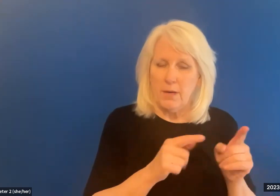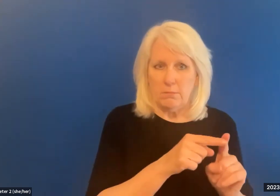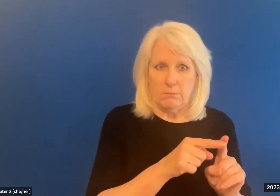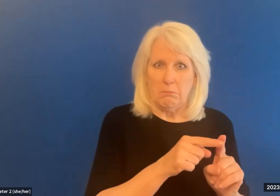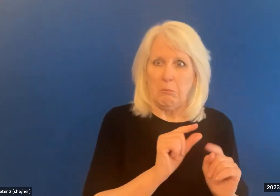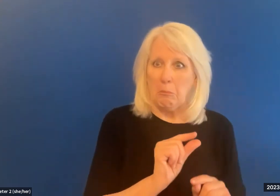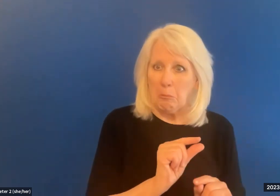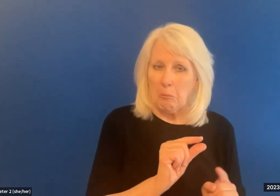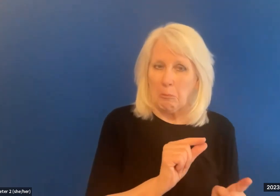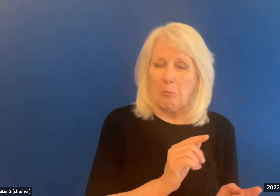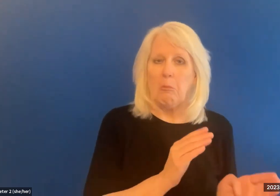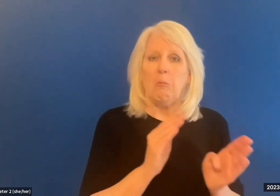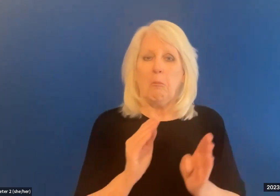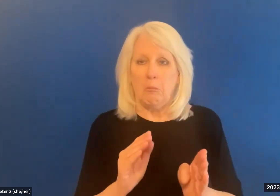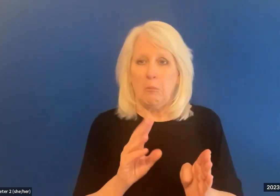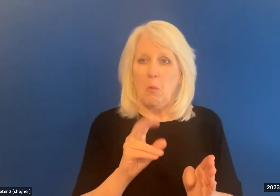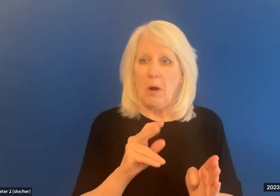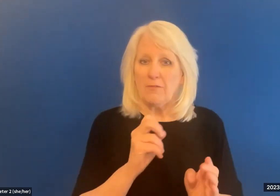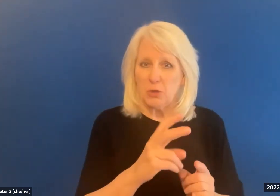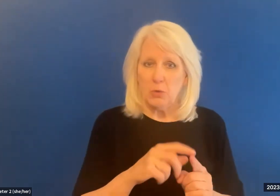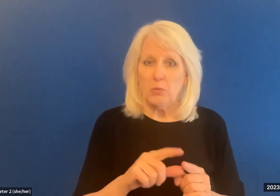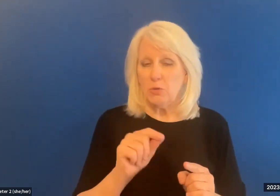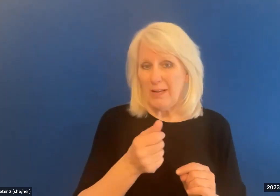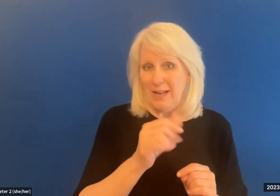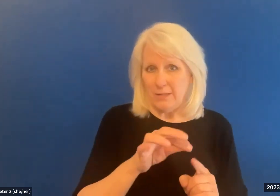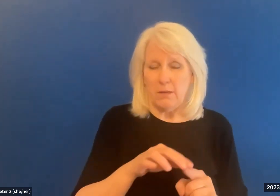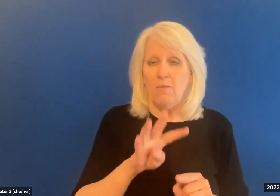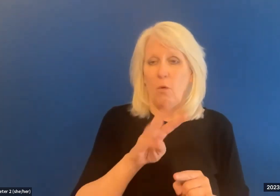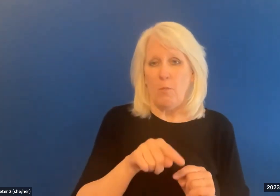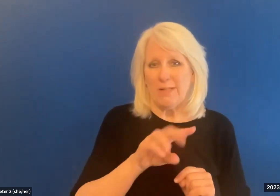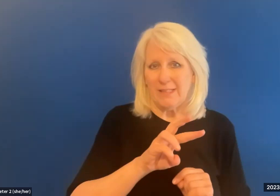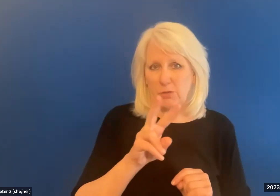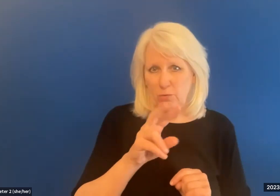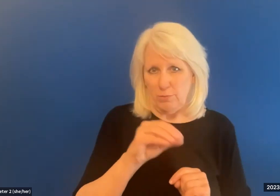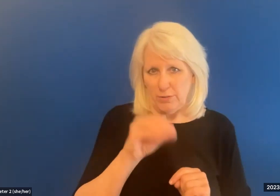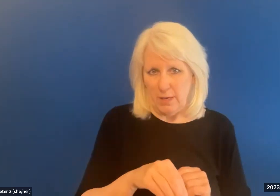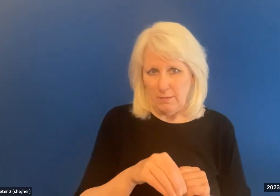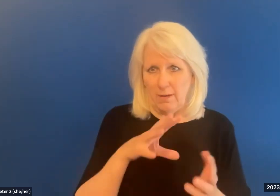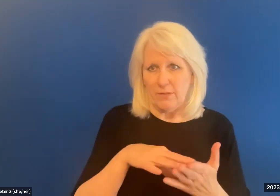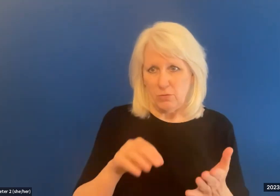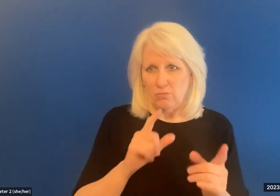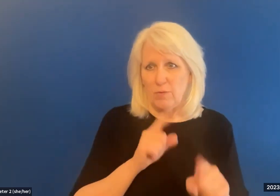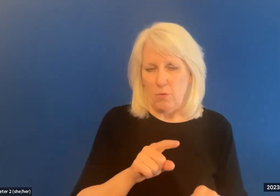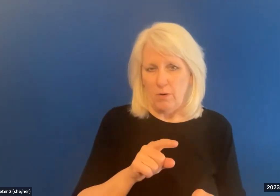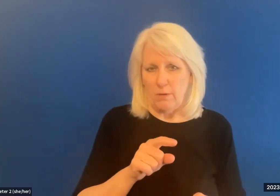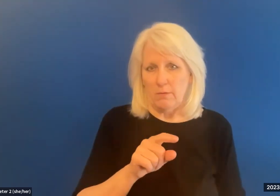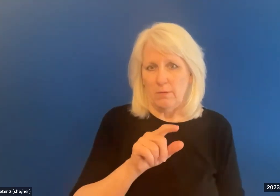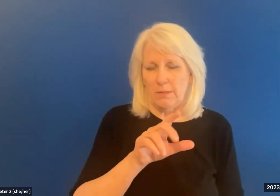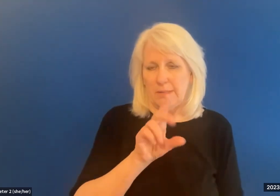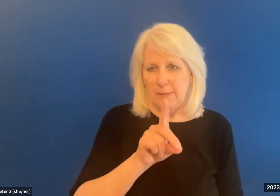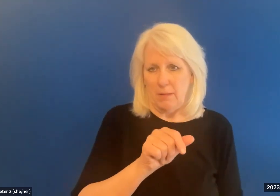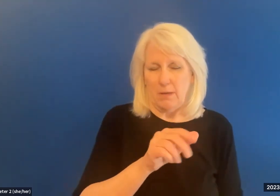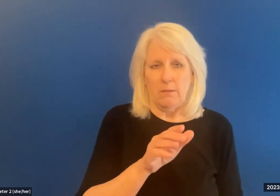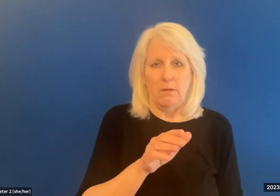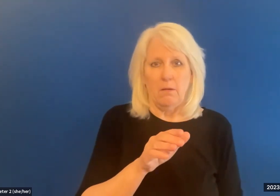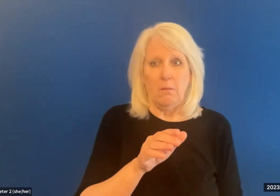disability. Wave 2 in 2019 found 4.62% of the student body had reported self-disability, which is a